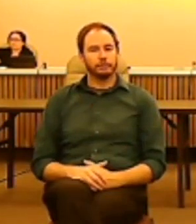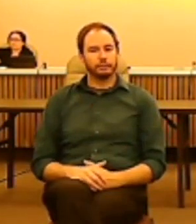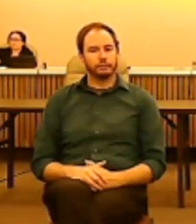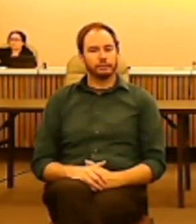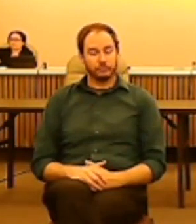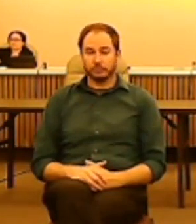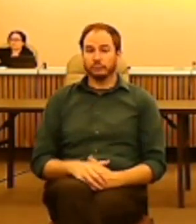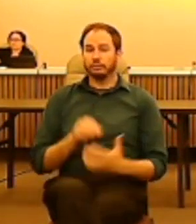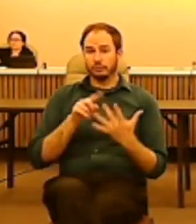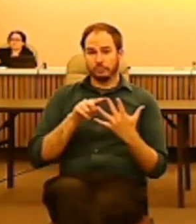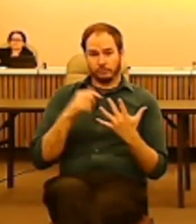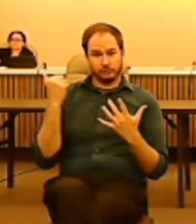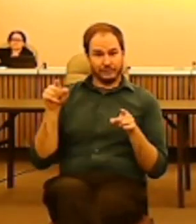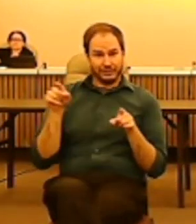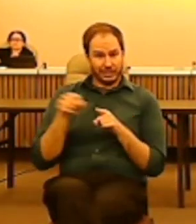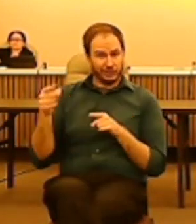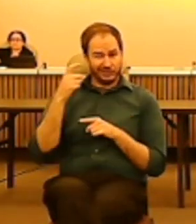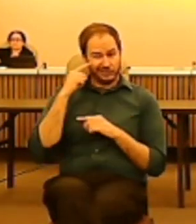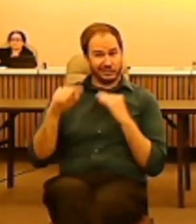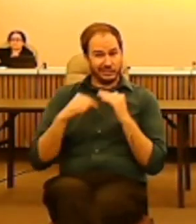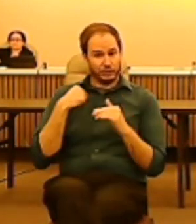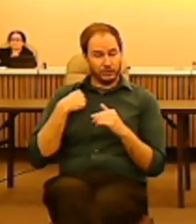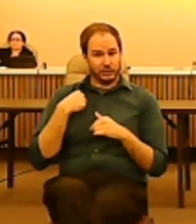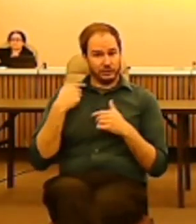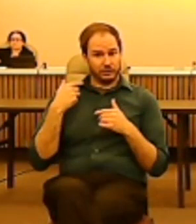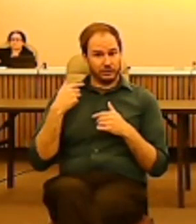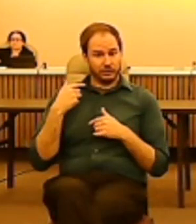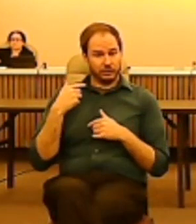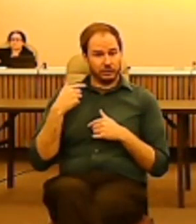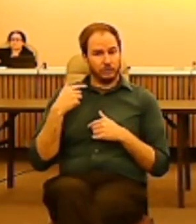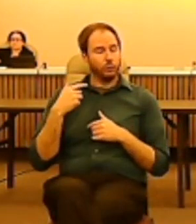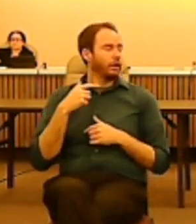And Kevin, is that the same one that you sent me electronically?